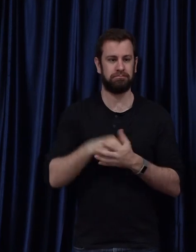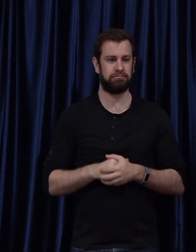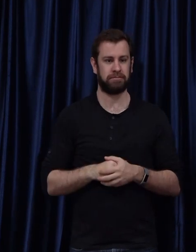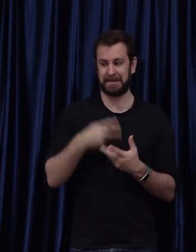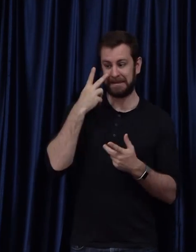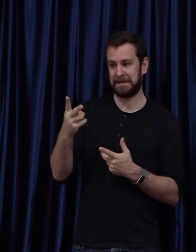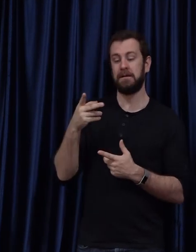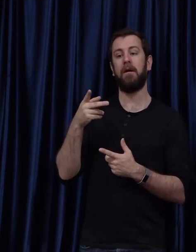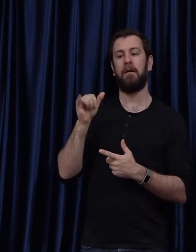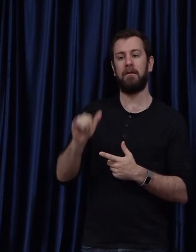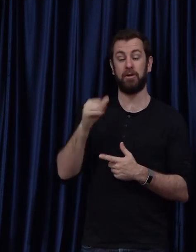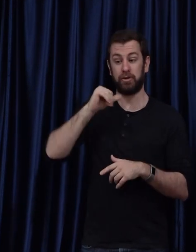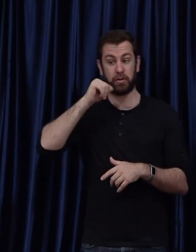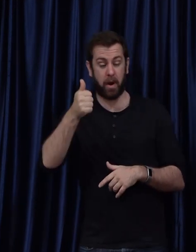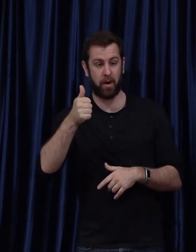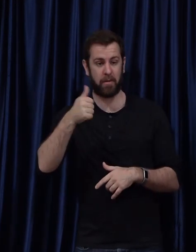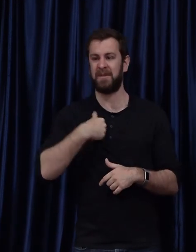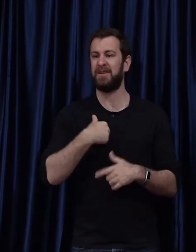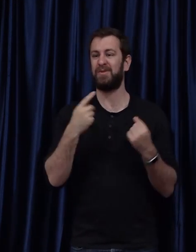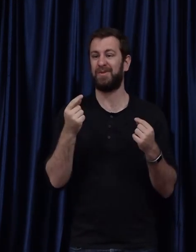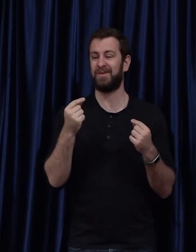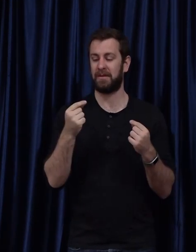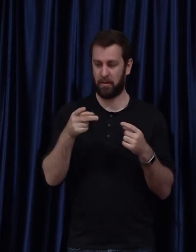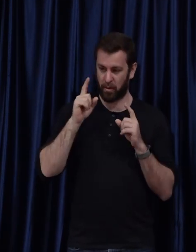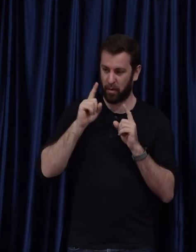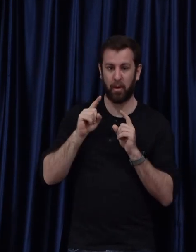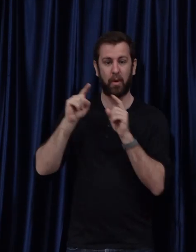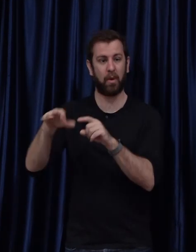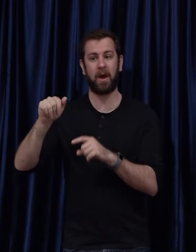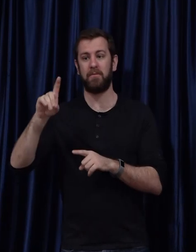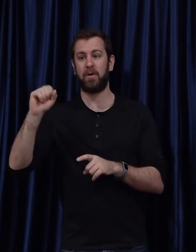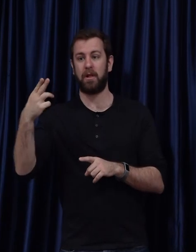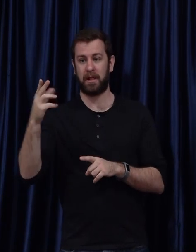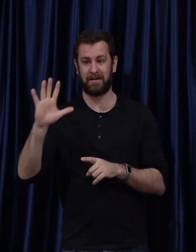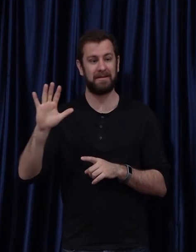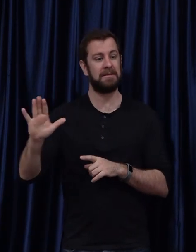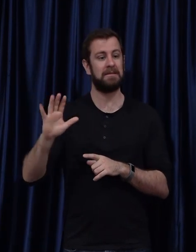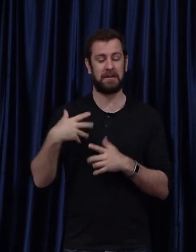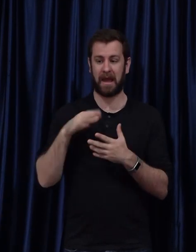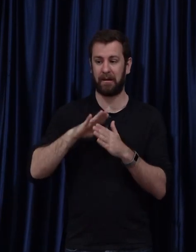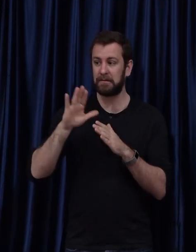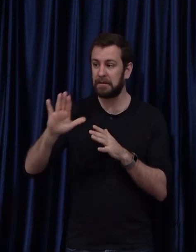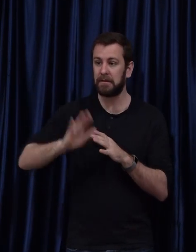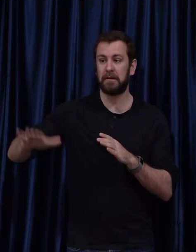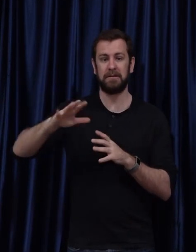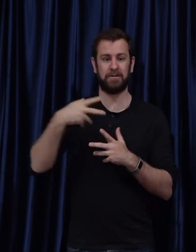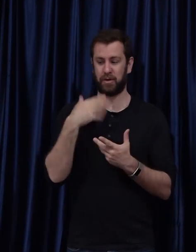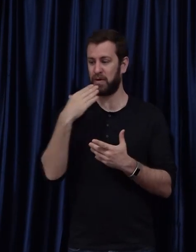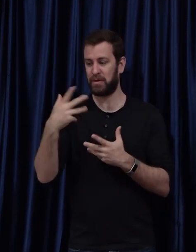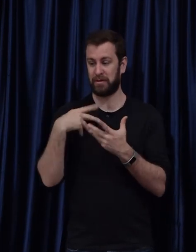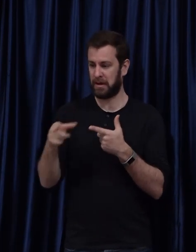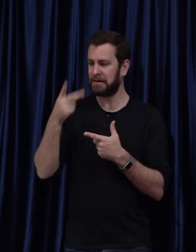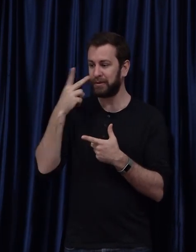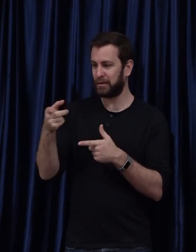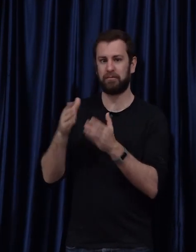decided that tomorrow I'm going to go to Abdullah ibn Mas'ud and I'm going to share the good news. You were in